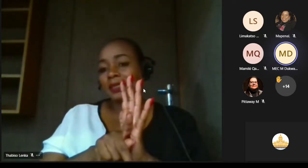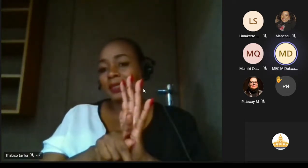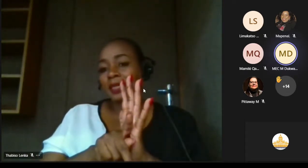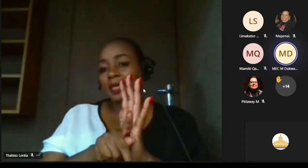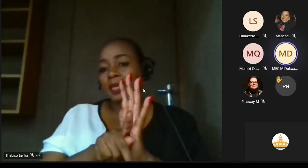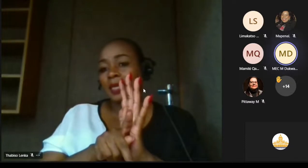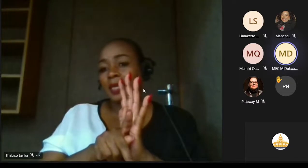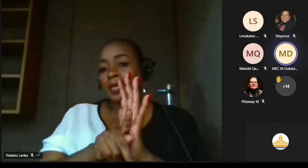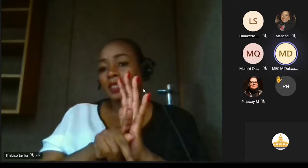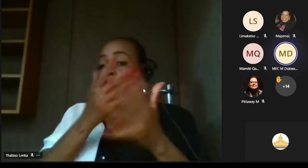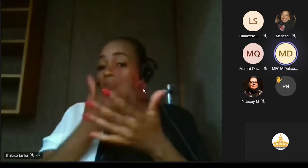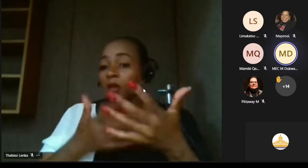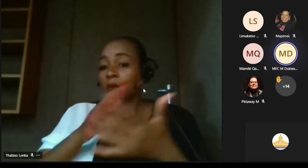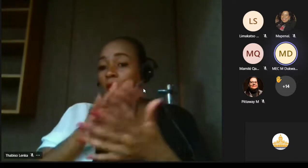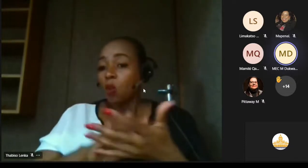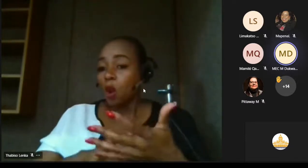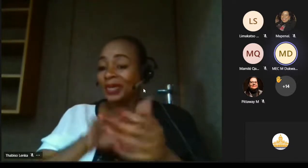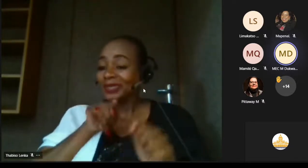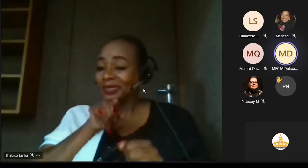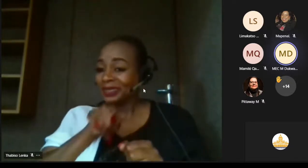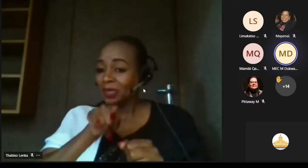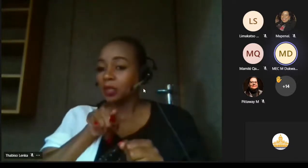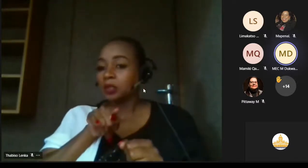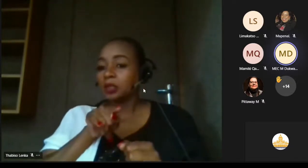legislative framework